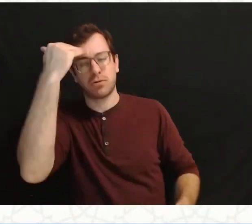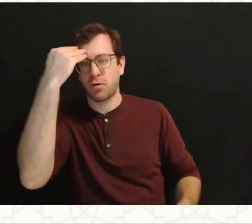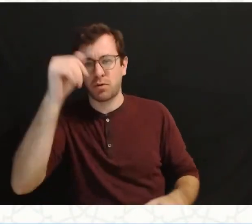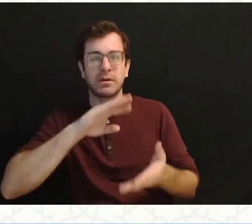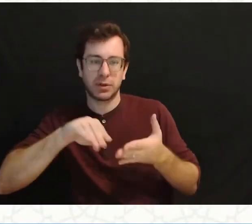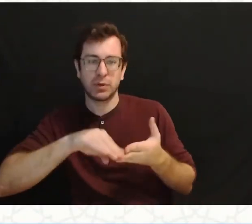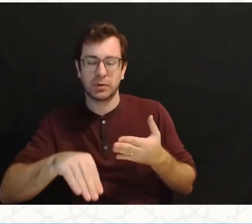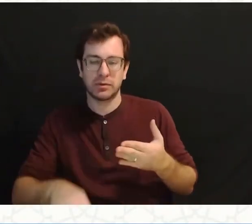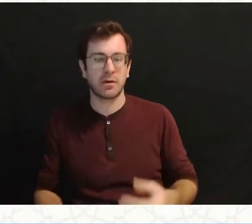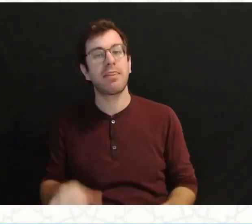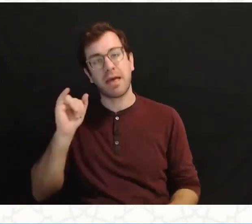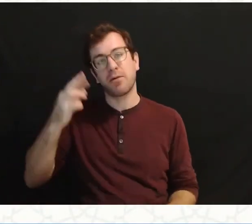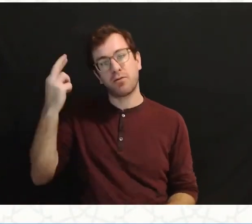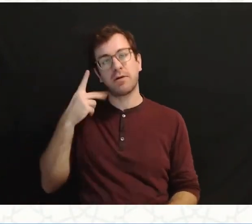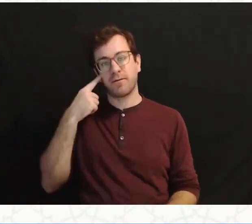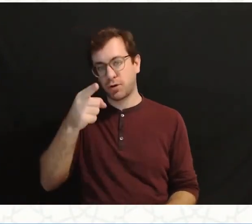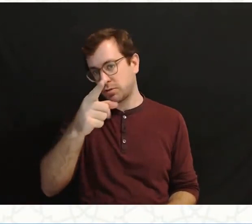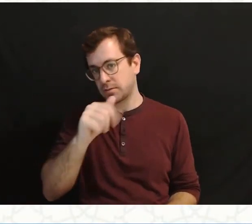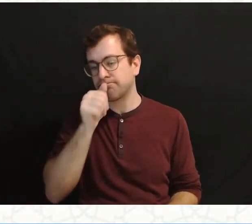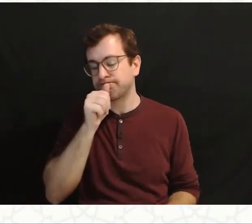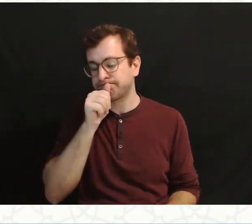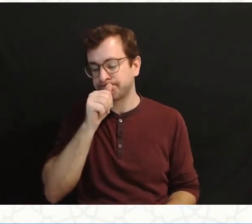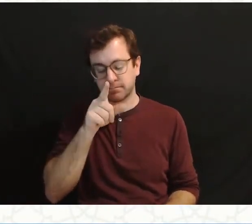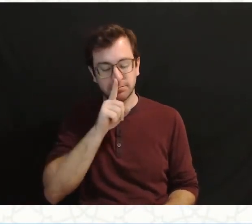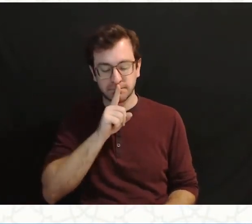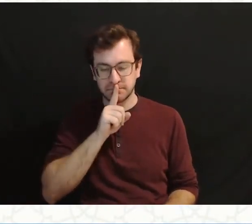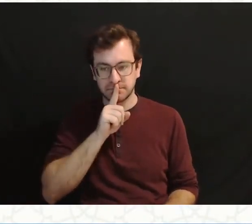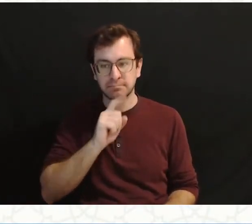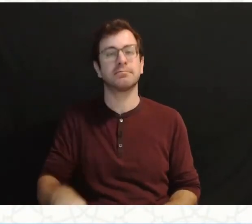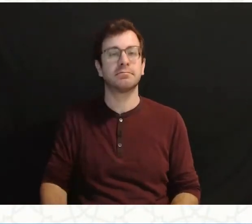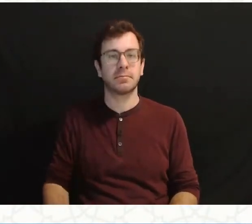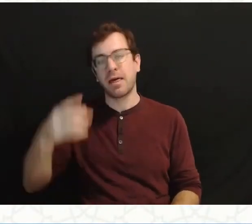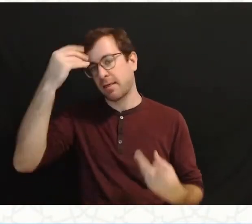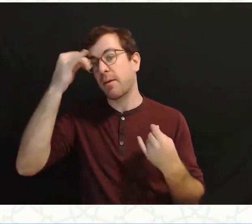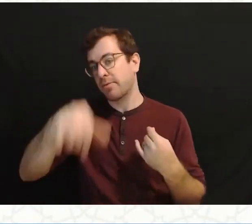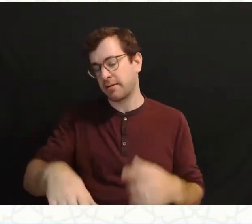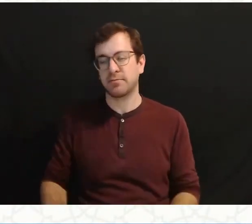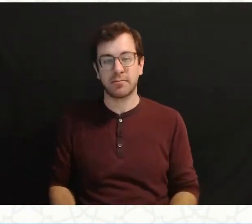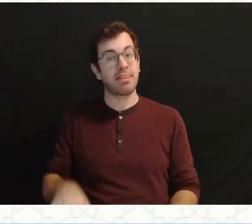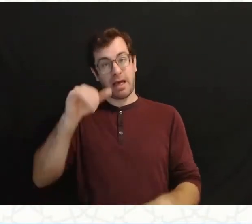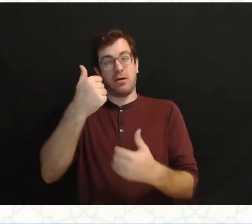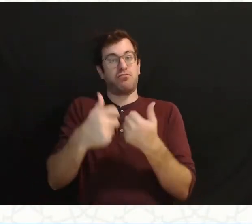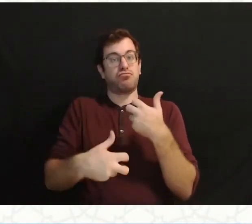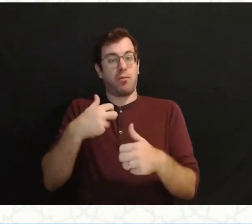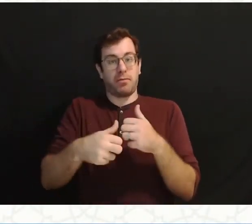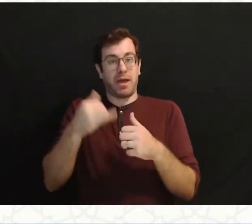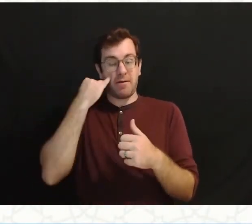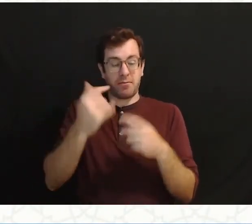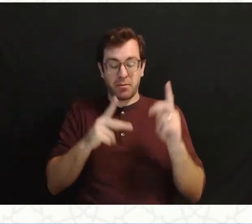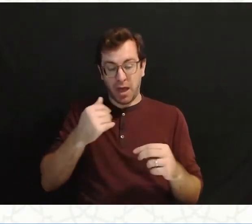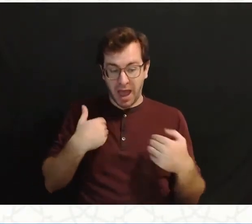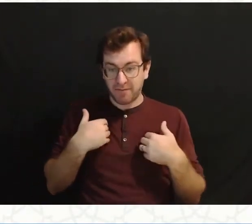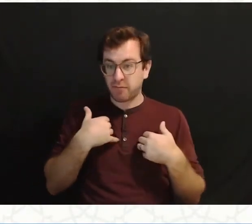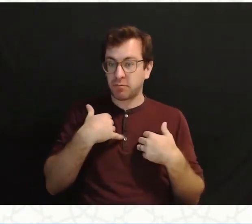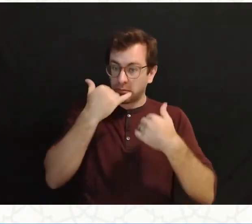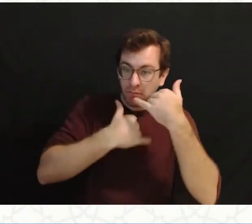quiet. Think about it. This is a problem. When people have faults, this is a problem